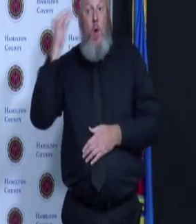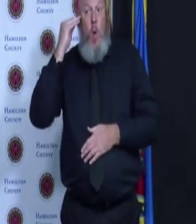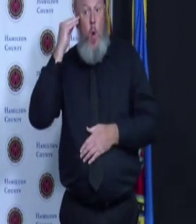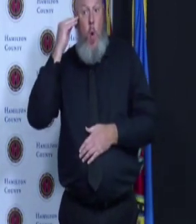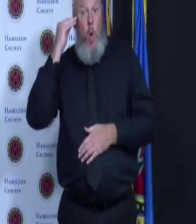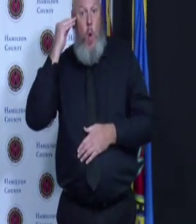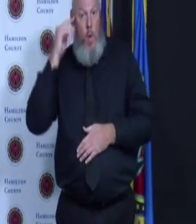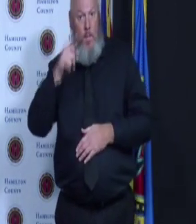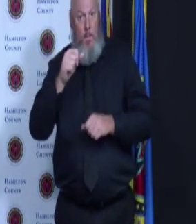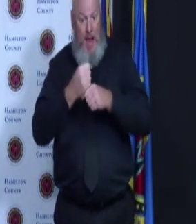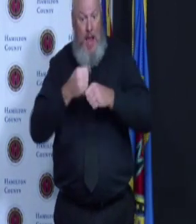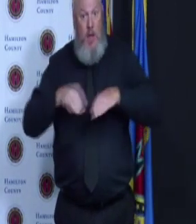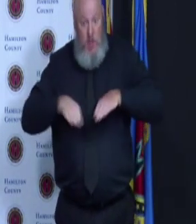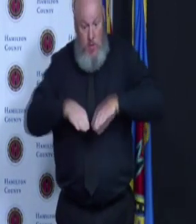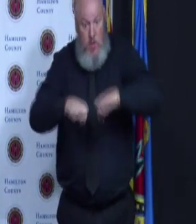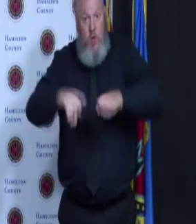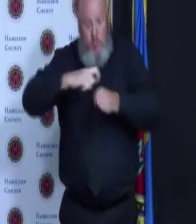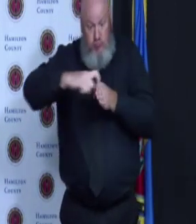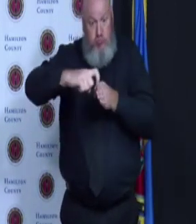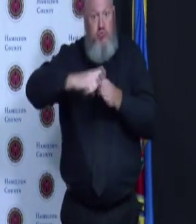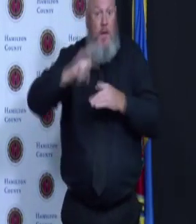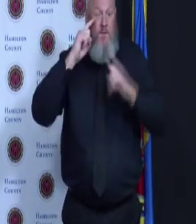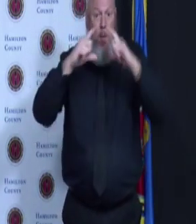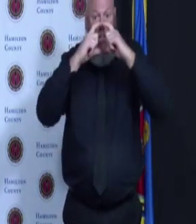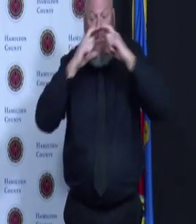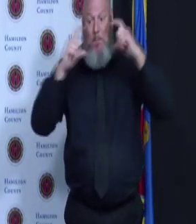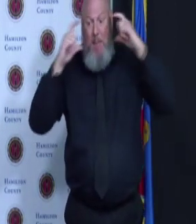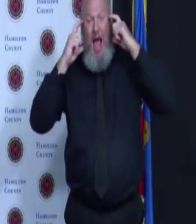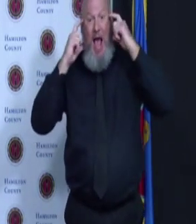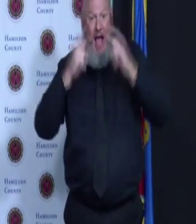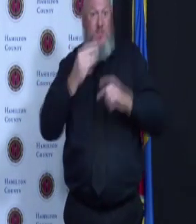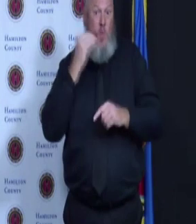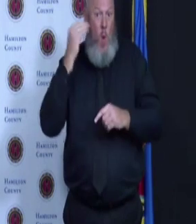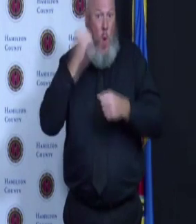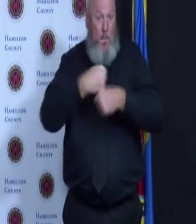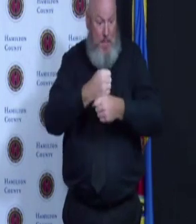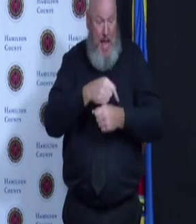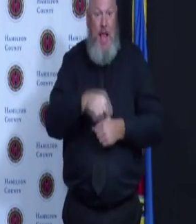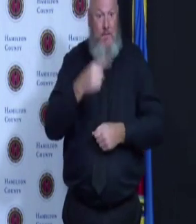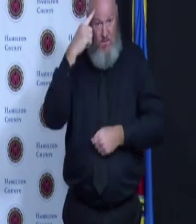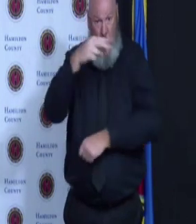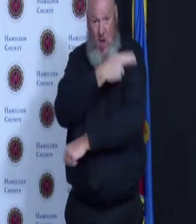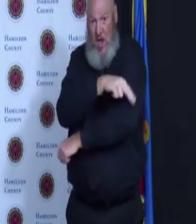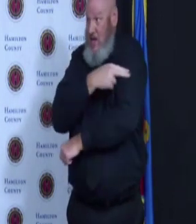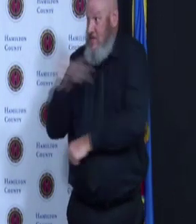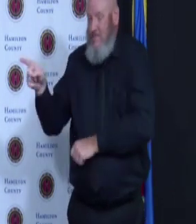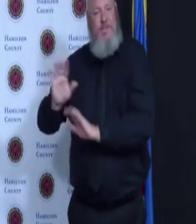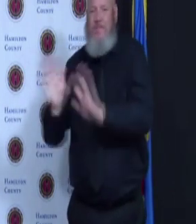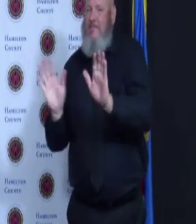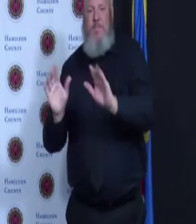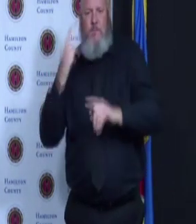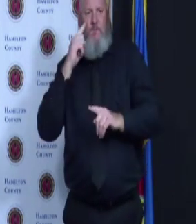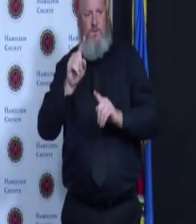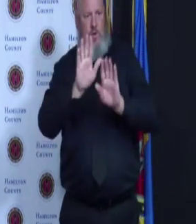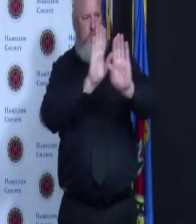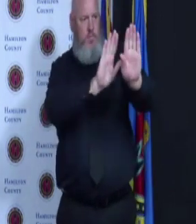to be creative and exploring innovative ideas to provide effective and safe tools for our healthcare